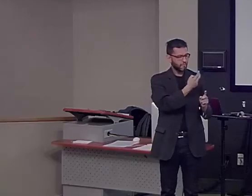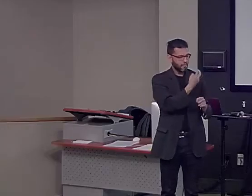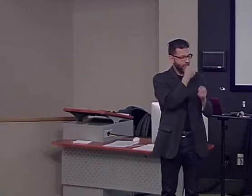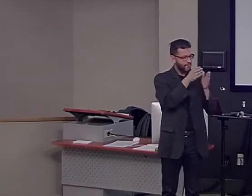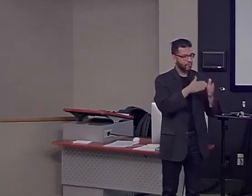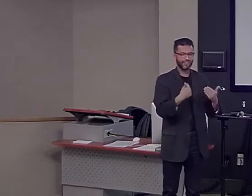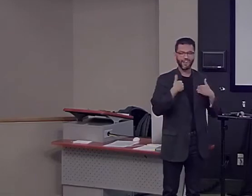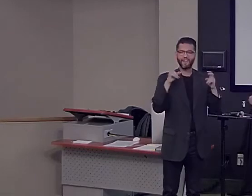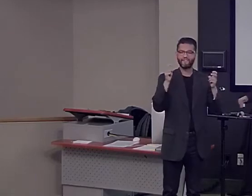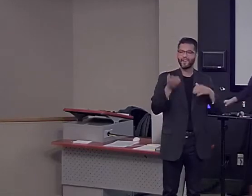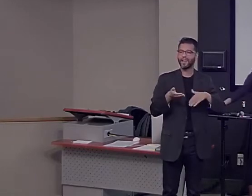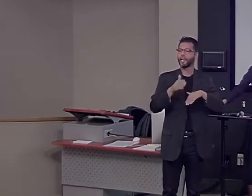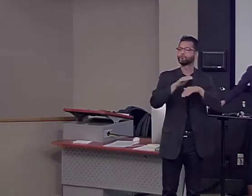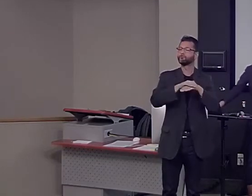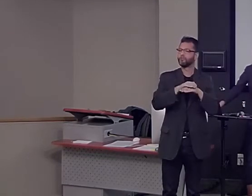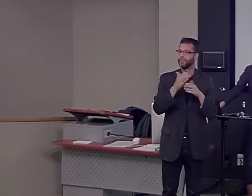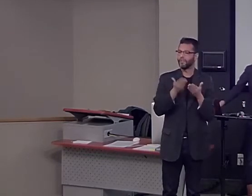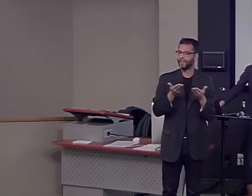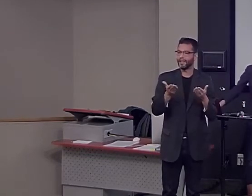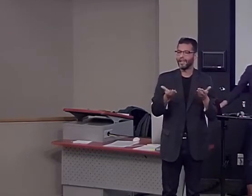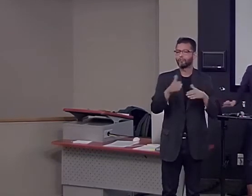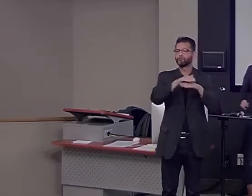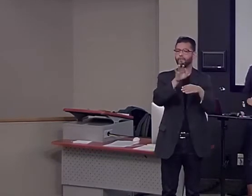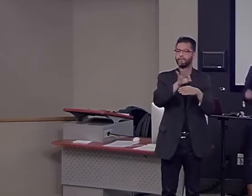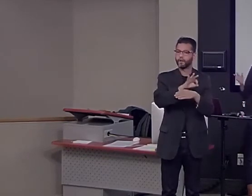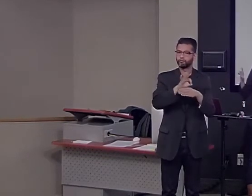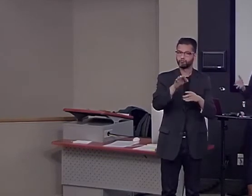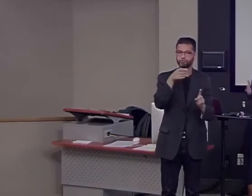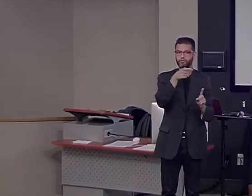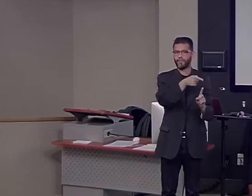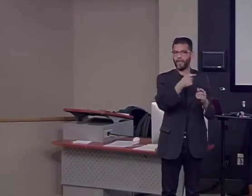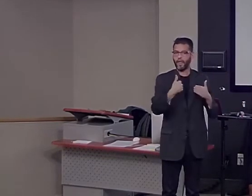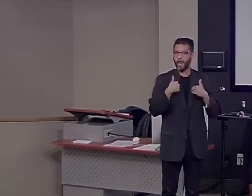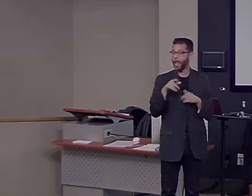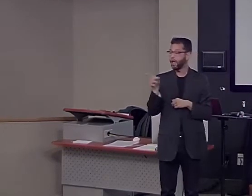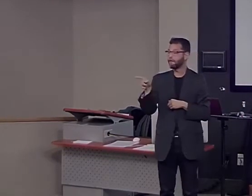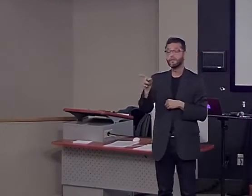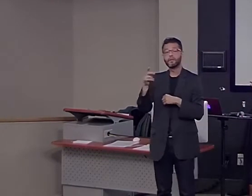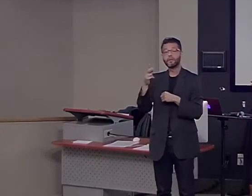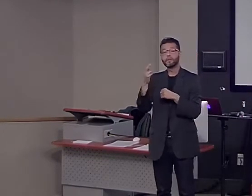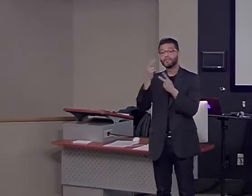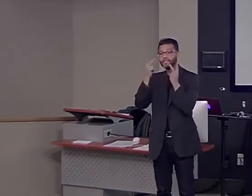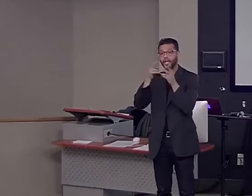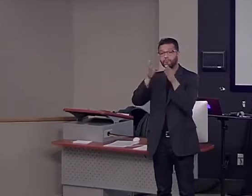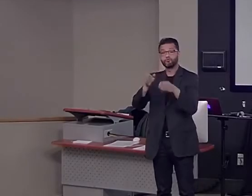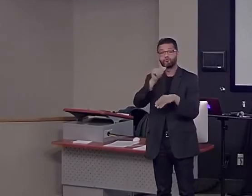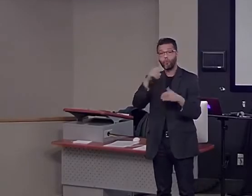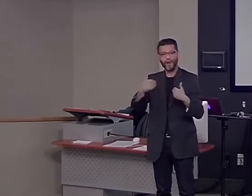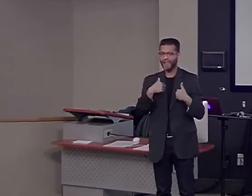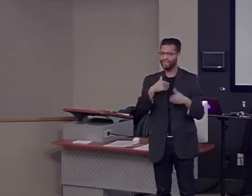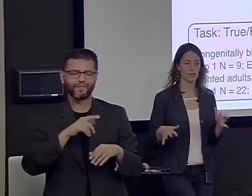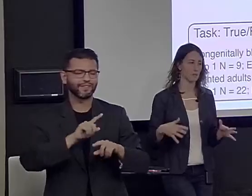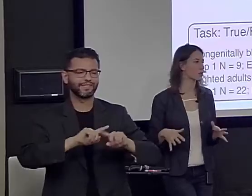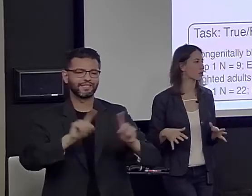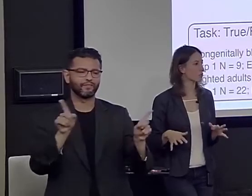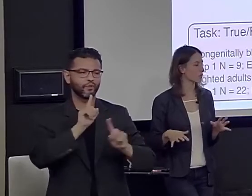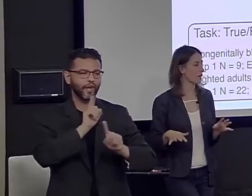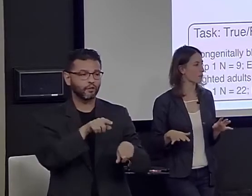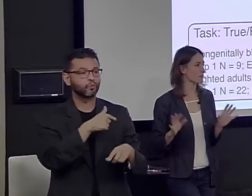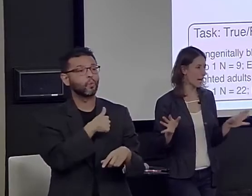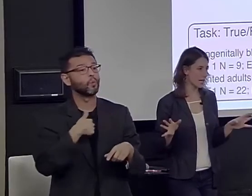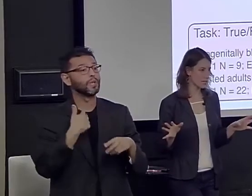activating that a sighted person is not? The answer is very different. So these are data from two different experiments using relatively